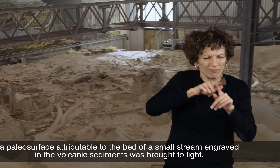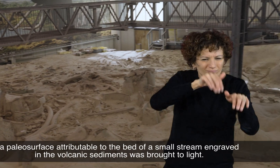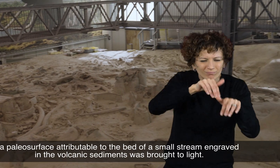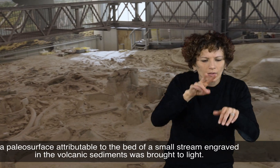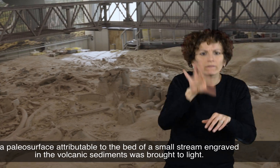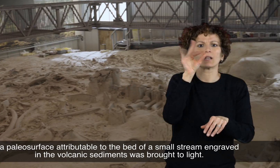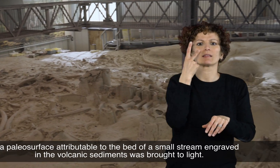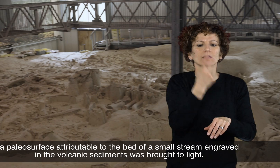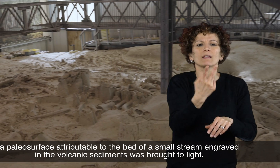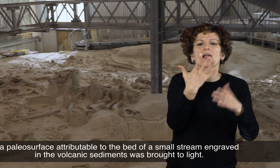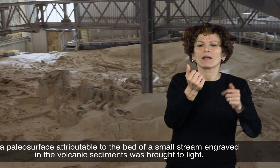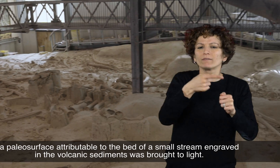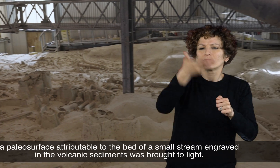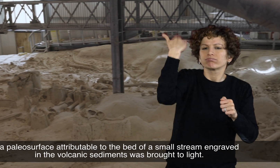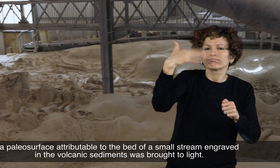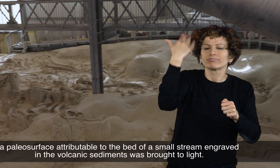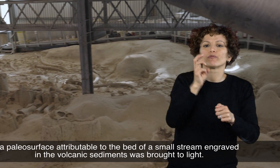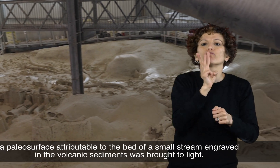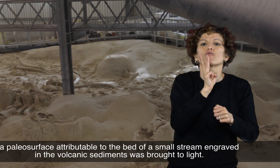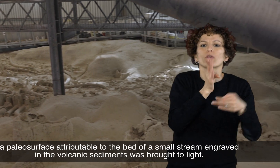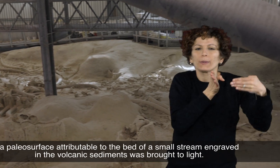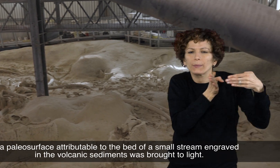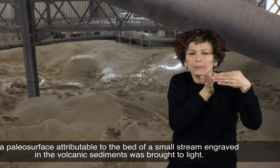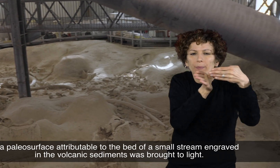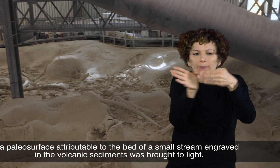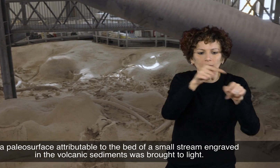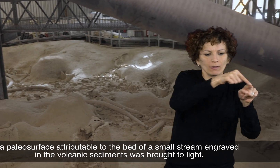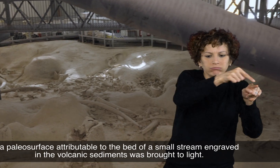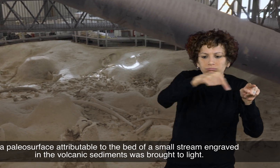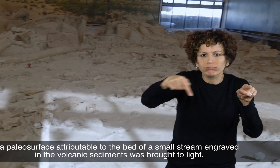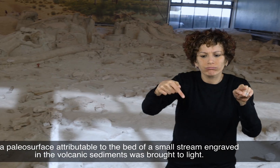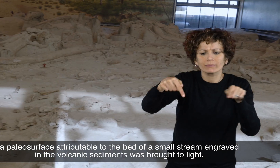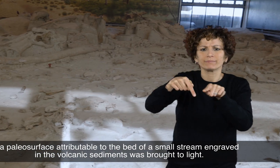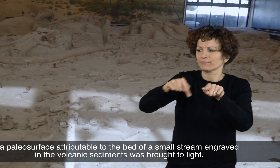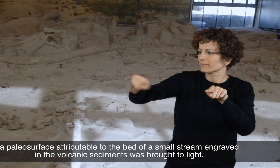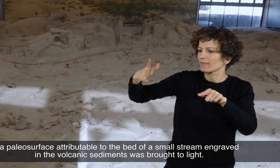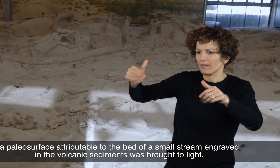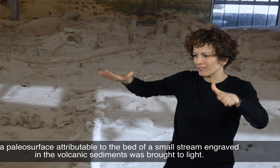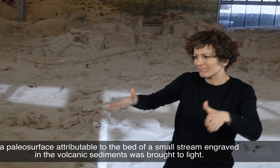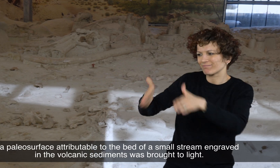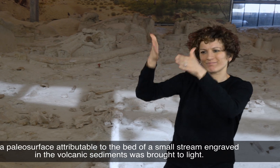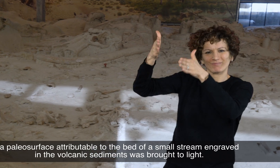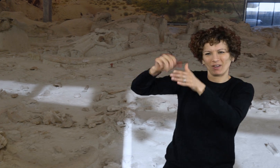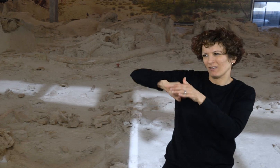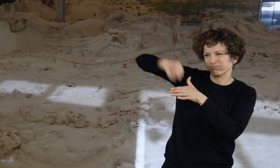of a small stream engraved in the volcanic sediments was brought to light.